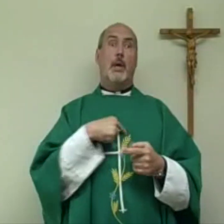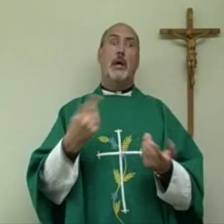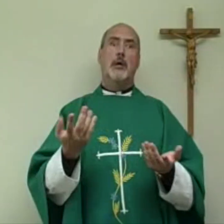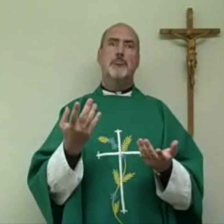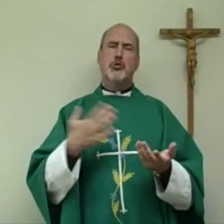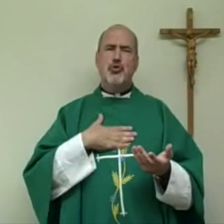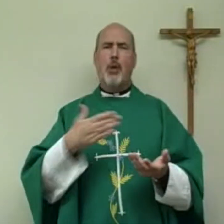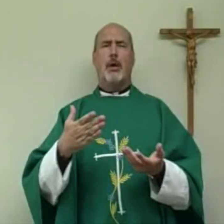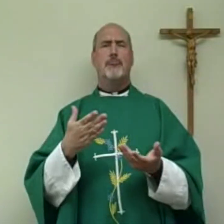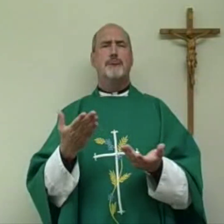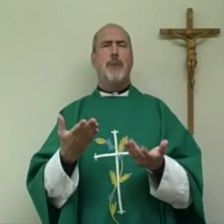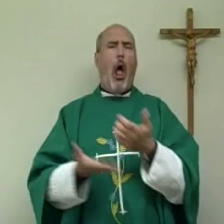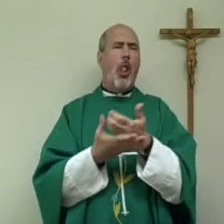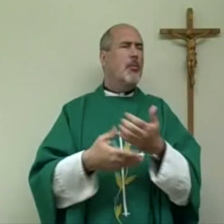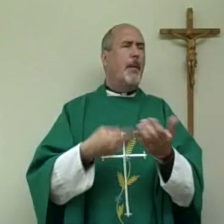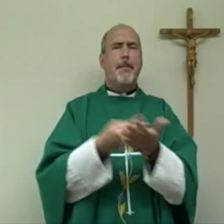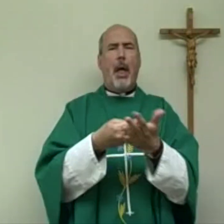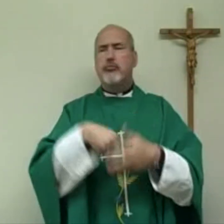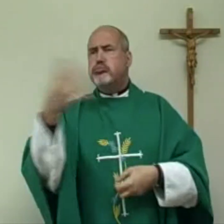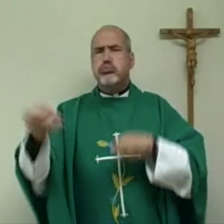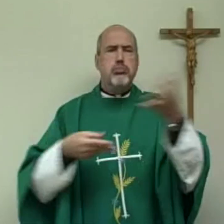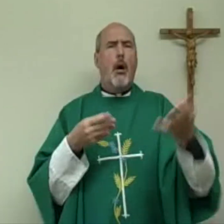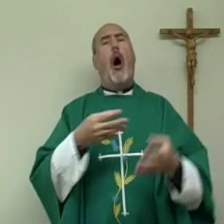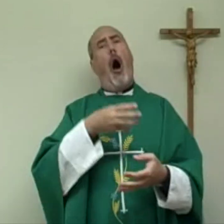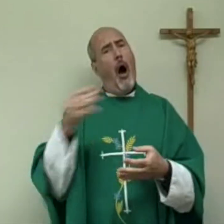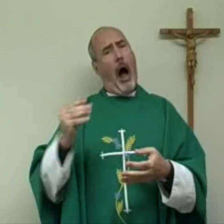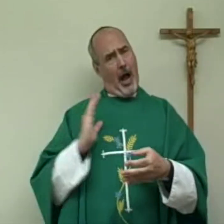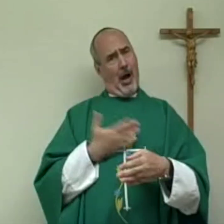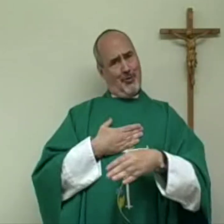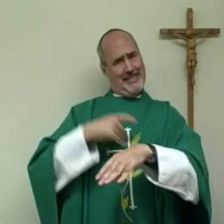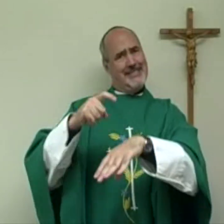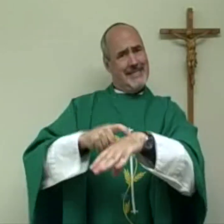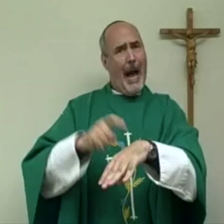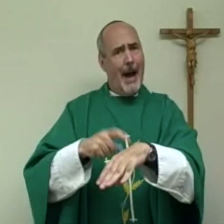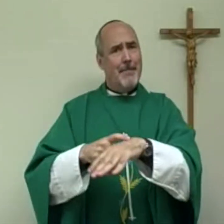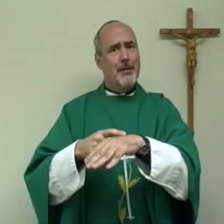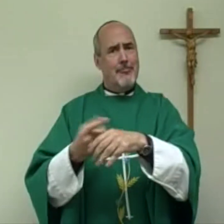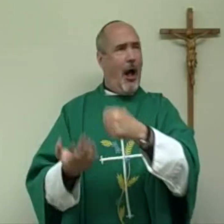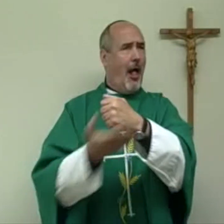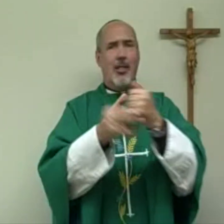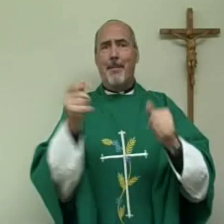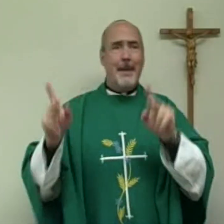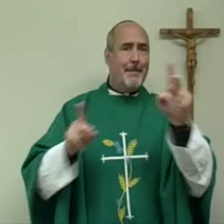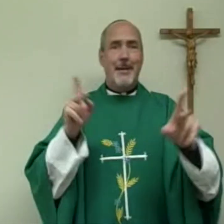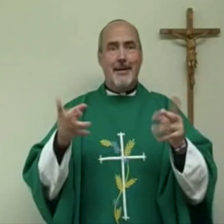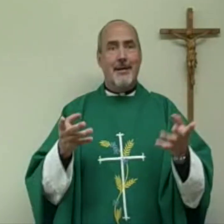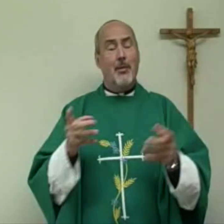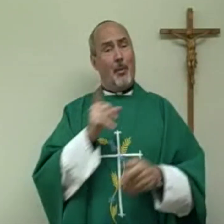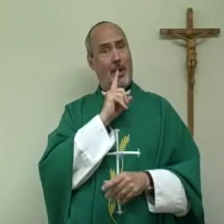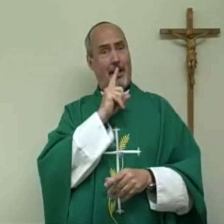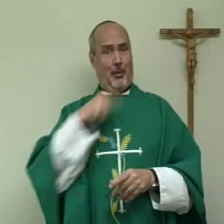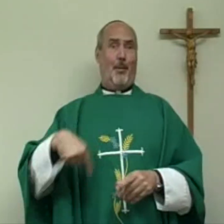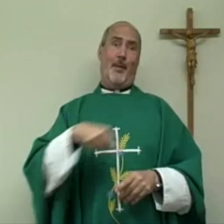And we know that when we're generous in helping other people, whether it's with money or things or our